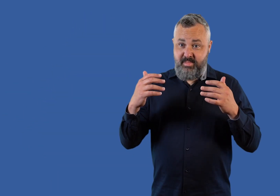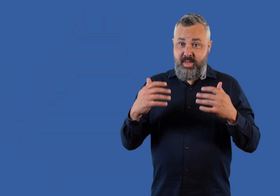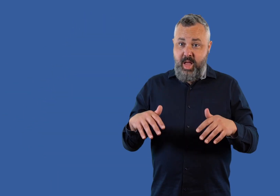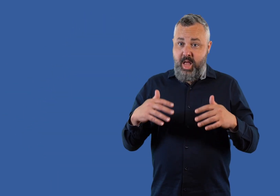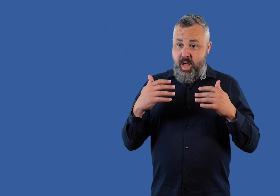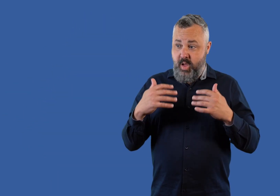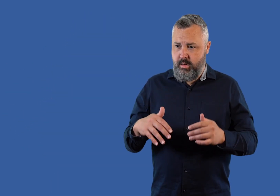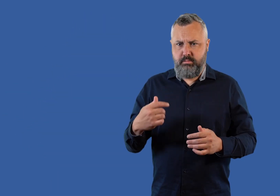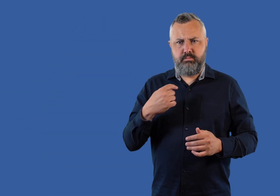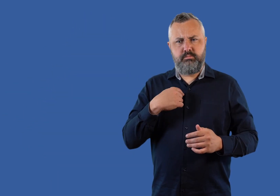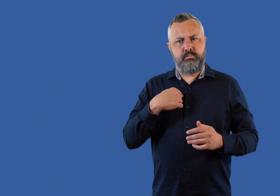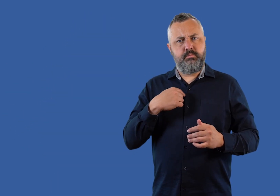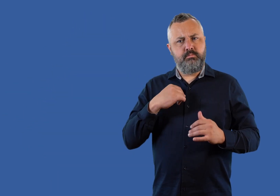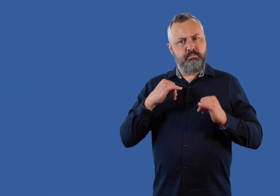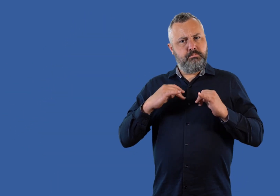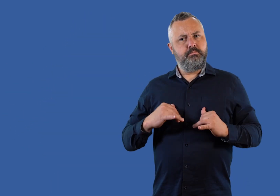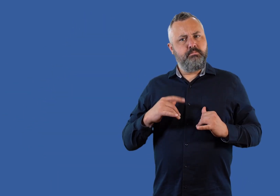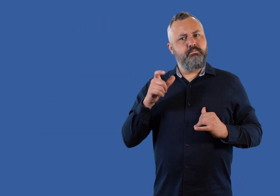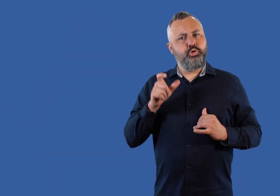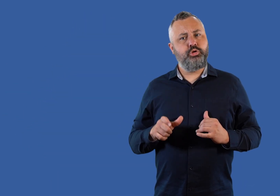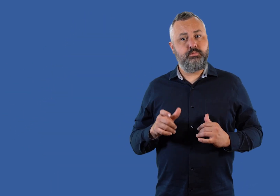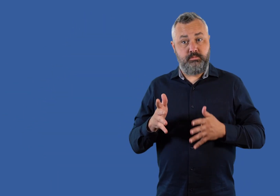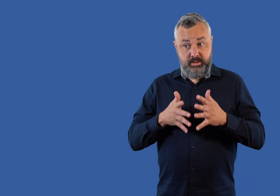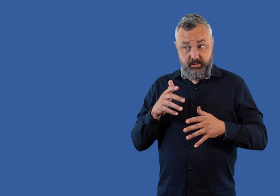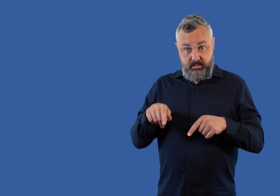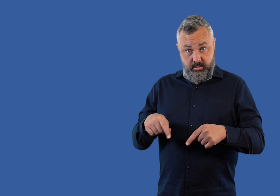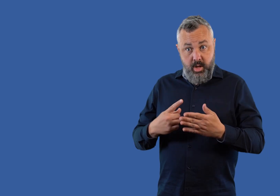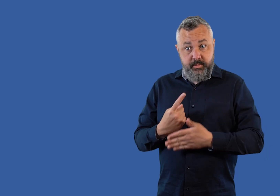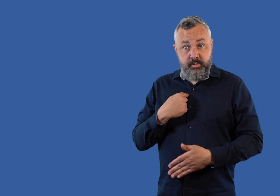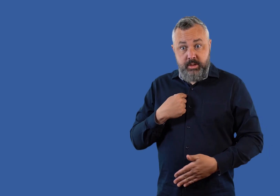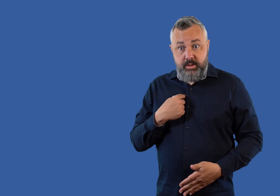Wow. I'm a neat person, so does that mean this happens to me?